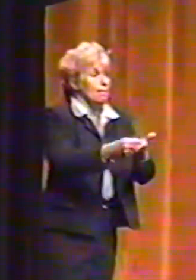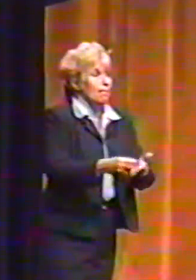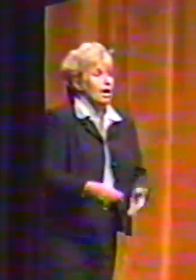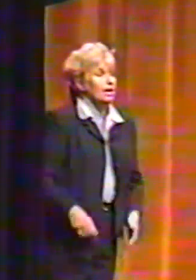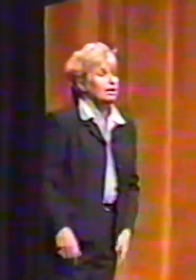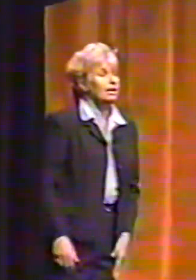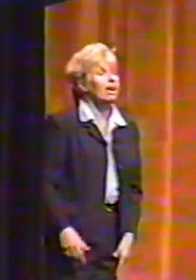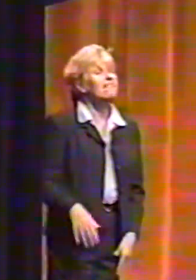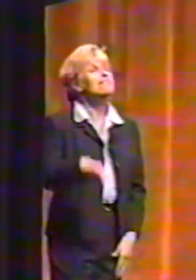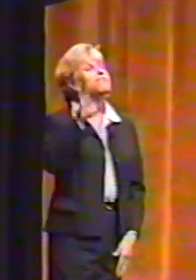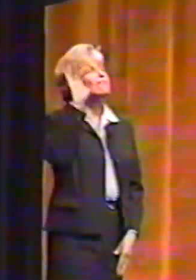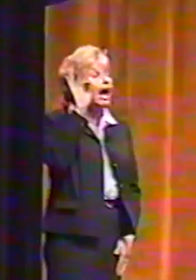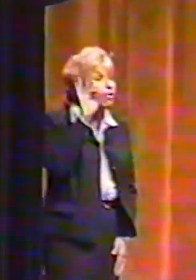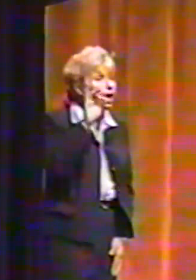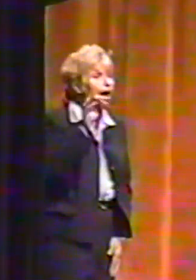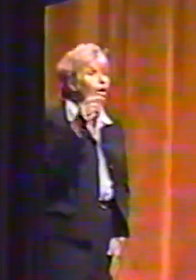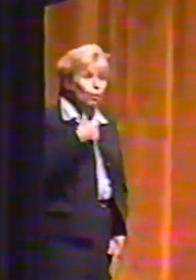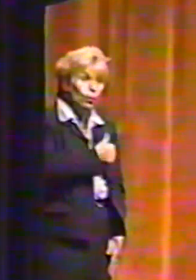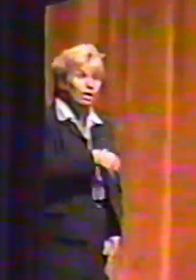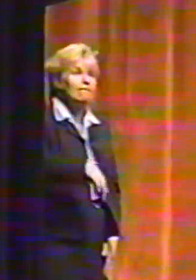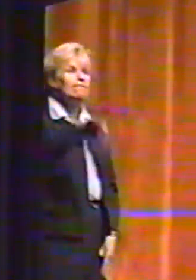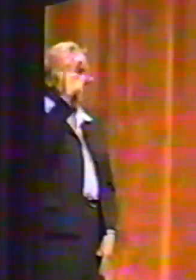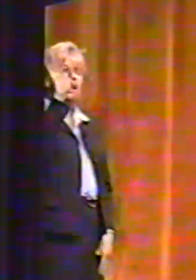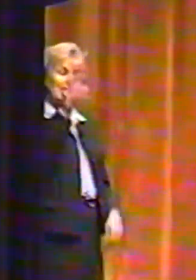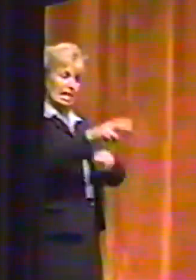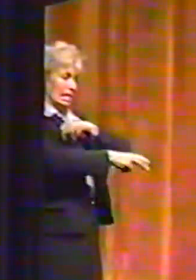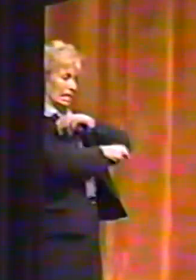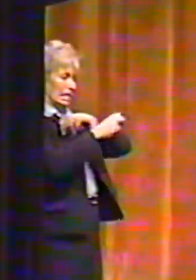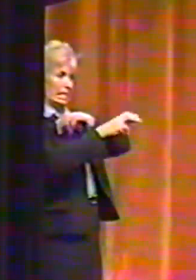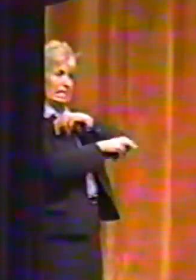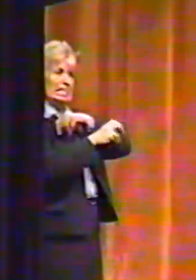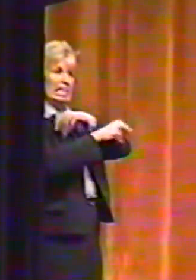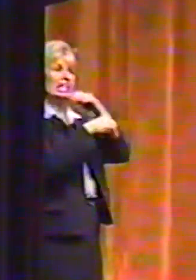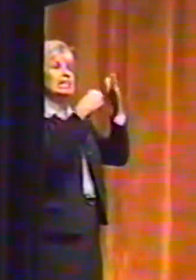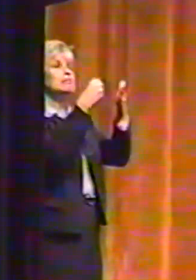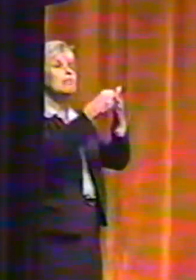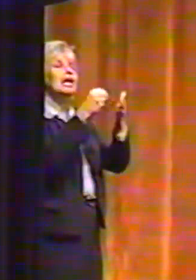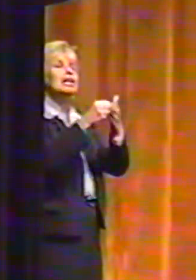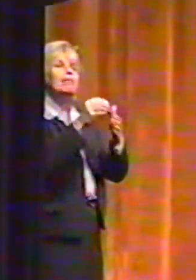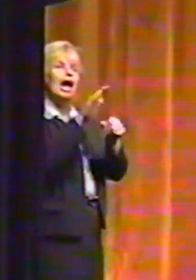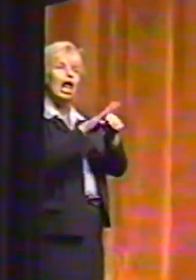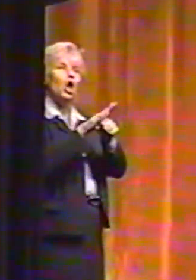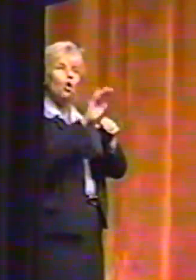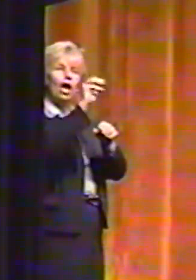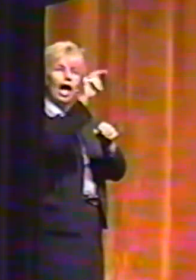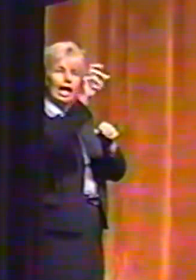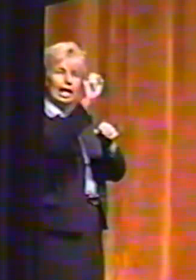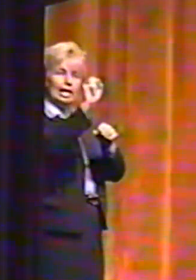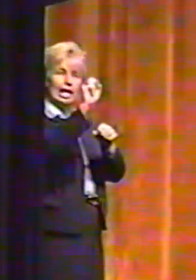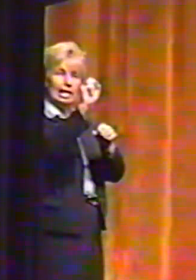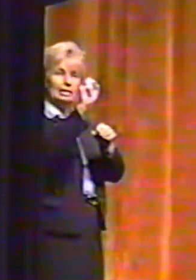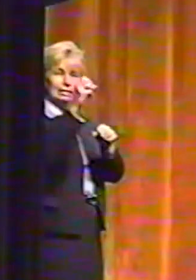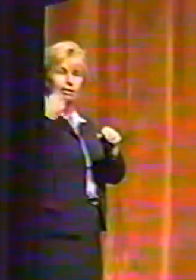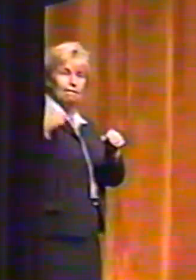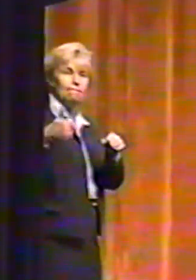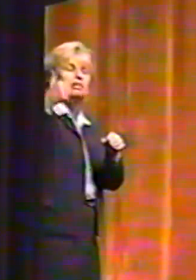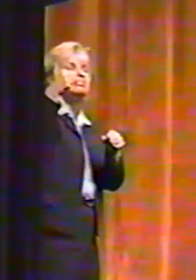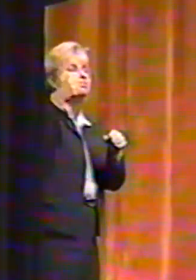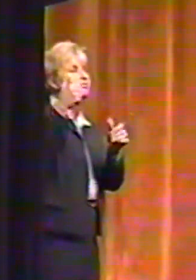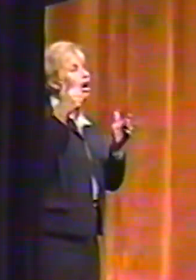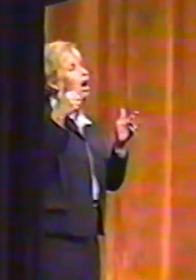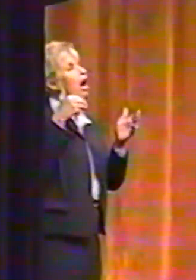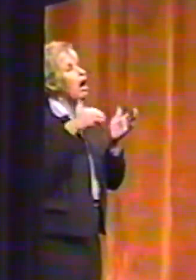by INS fees by local INS officials is a common problem. It's one that's been identified over and over again by audits and